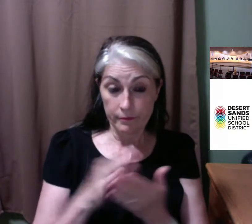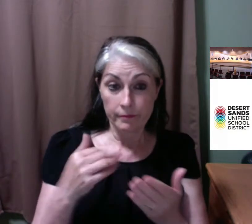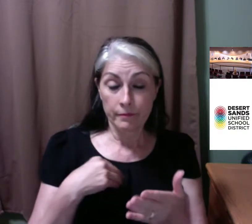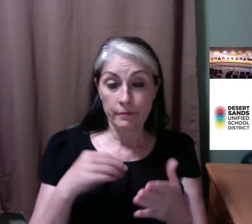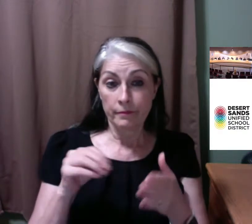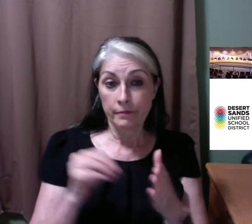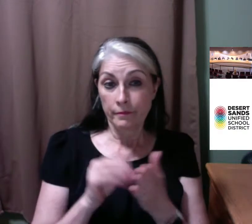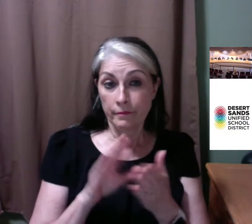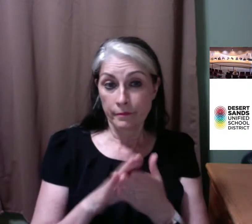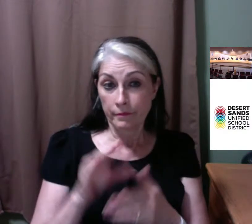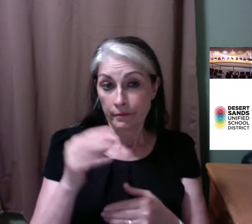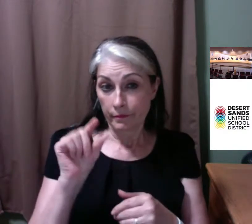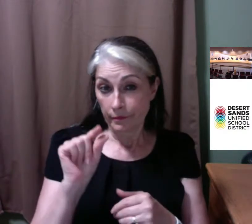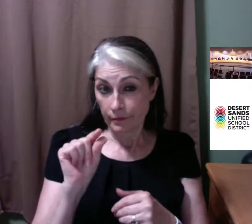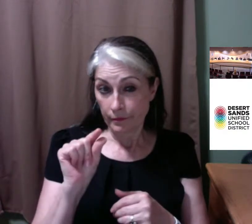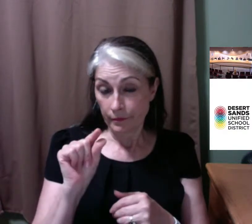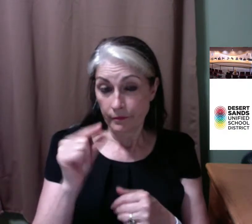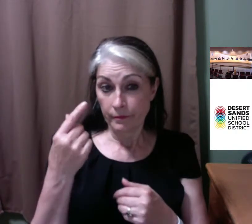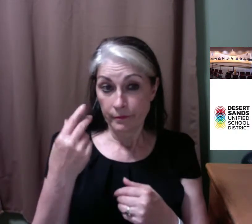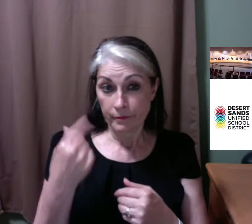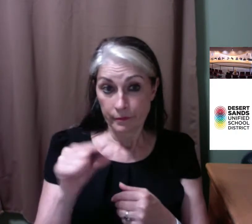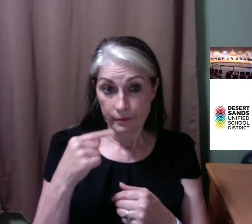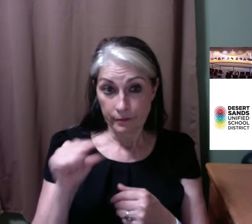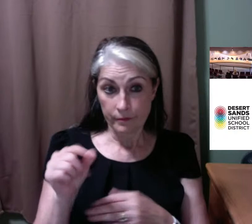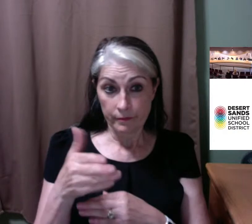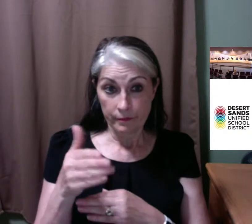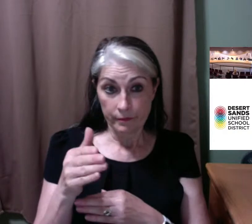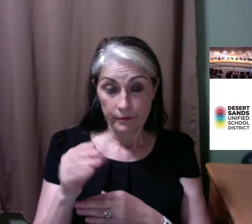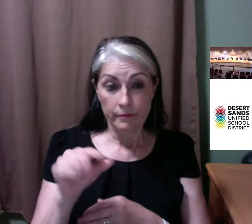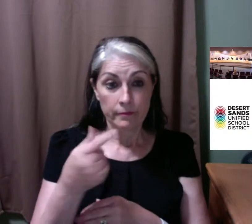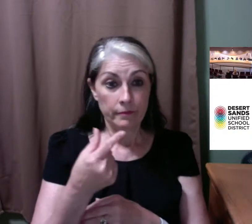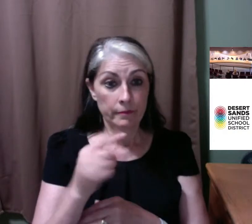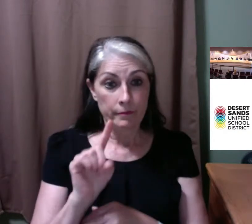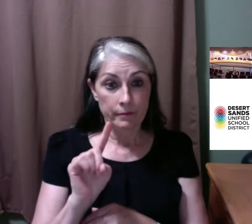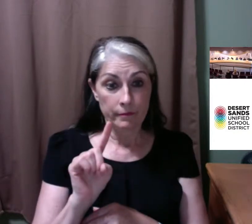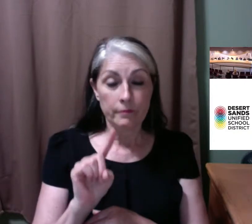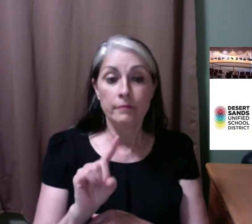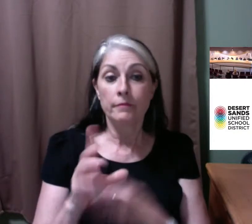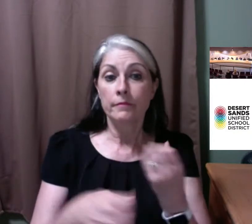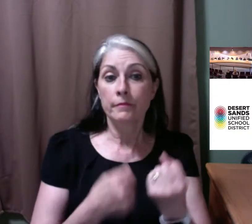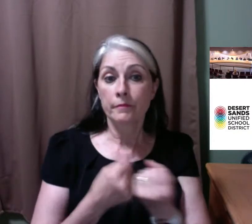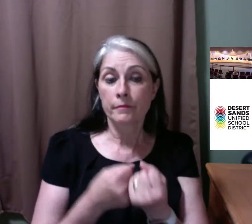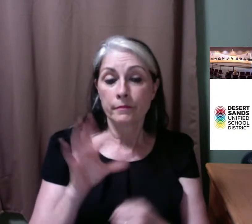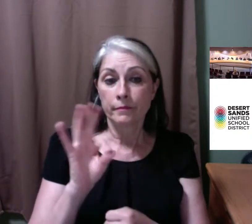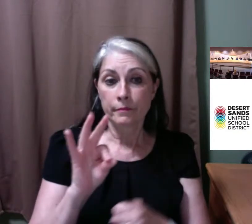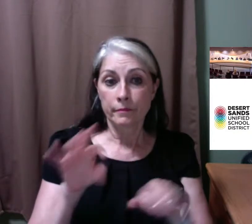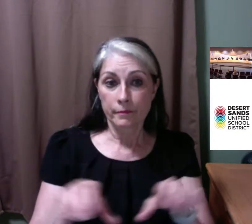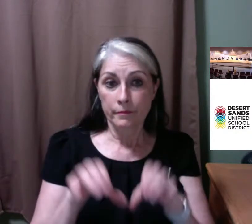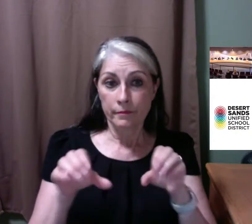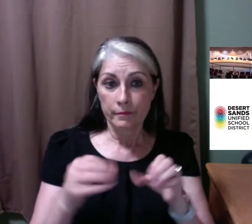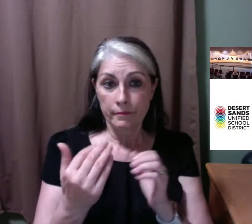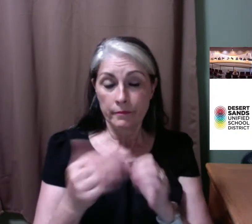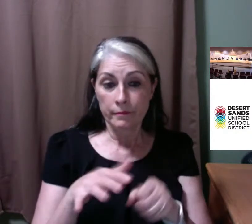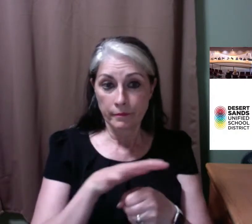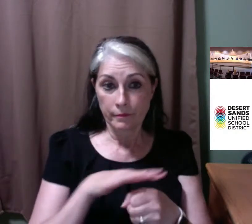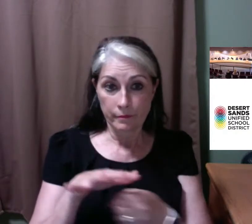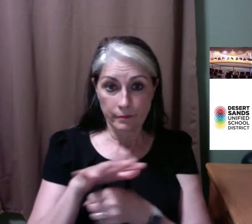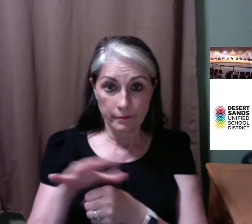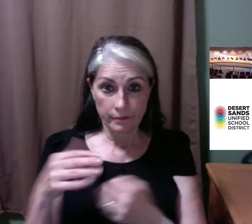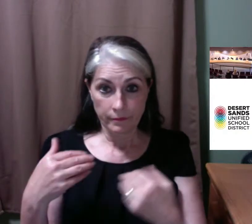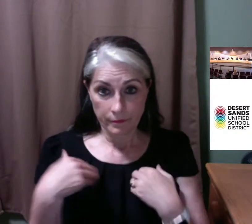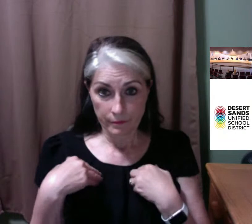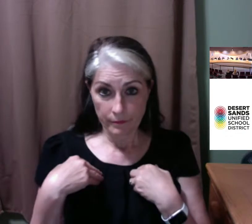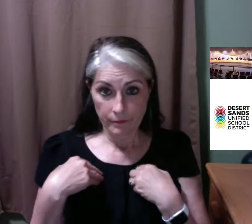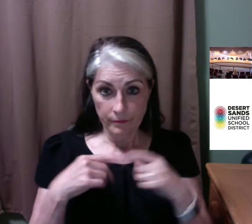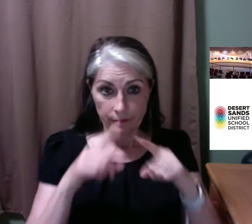marked by a small green flag labeled G1 and is supported by 9 action areas, which has